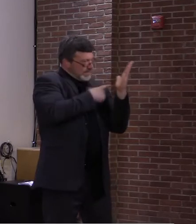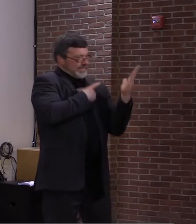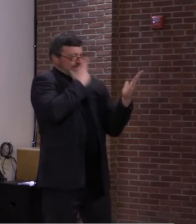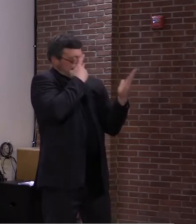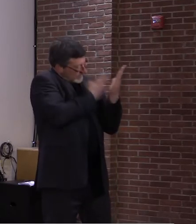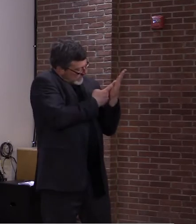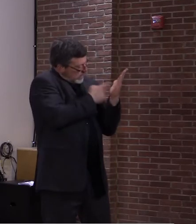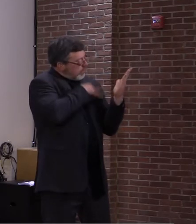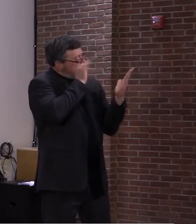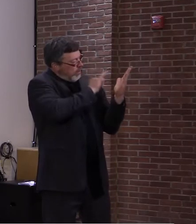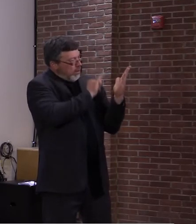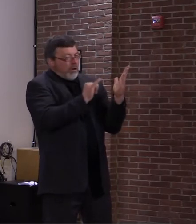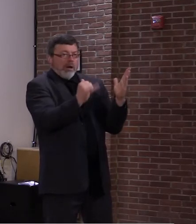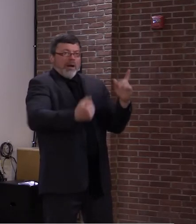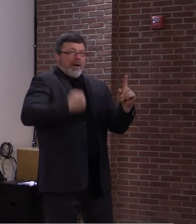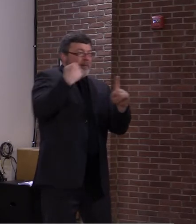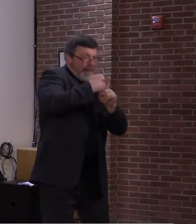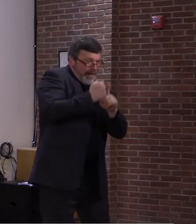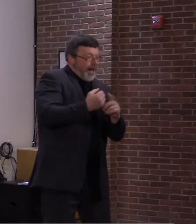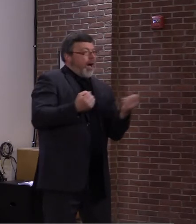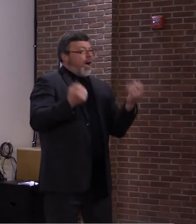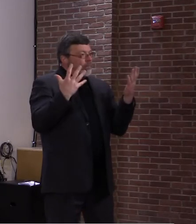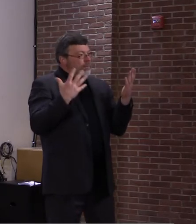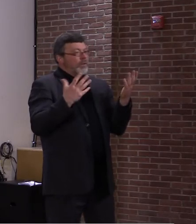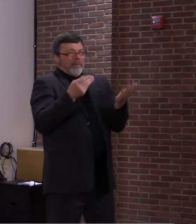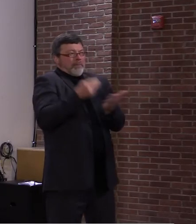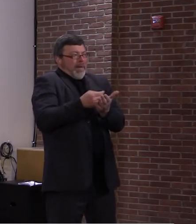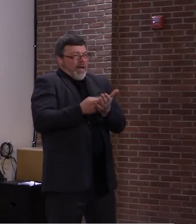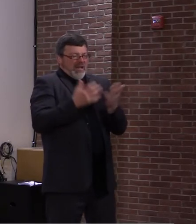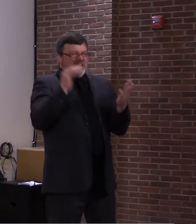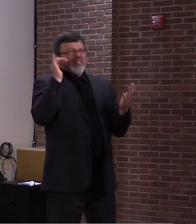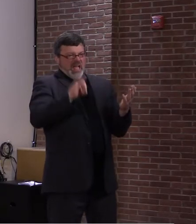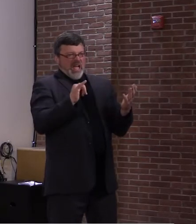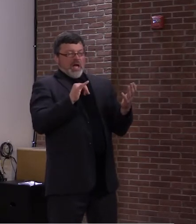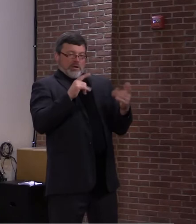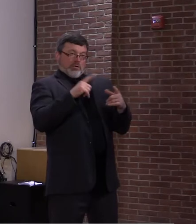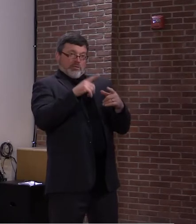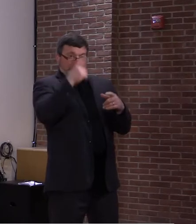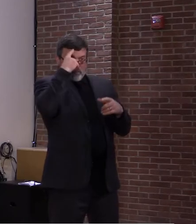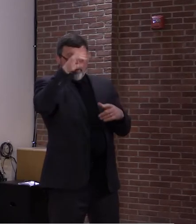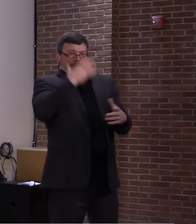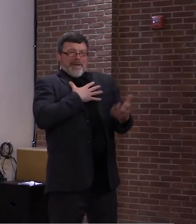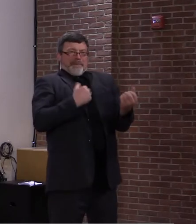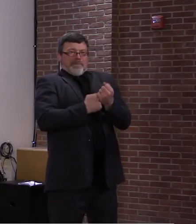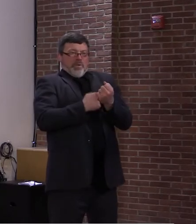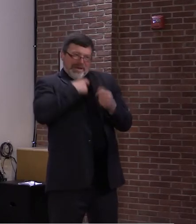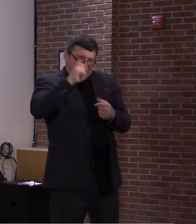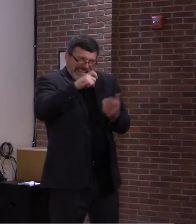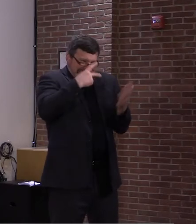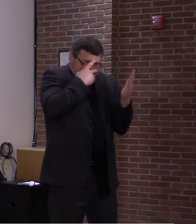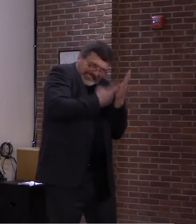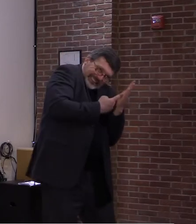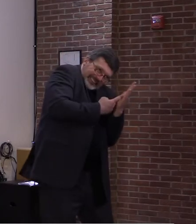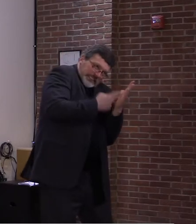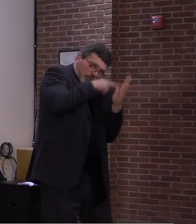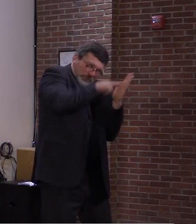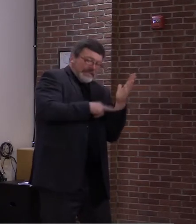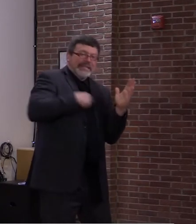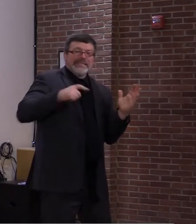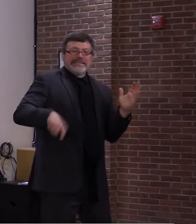Okay, thank you. Also, have you reviewed Department of Homeland Security Chief Alejandro Mayorkas' plan for